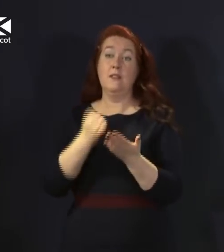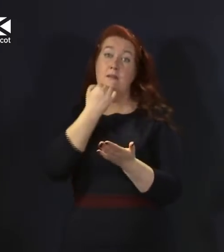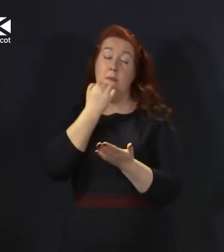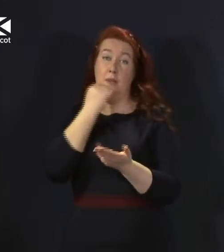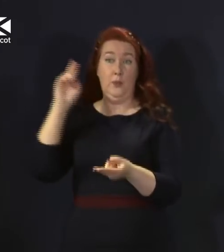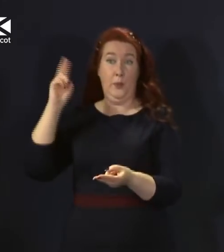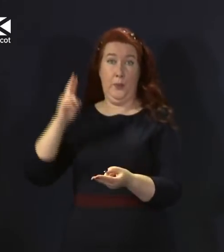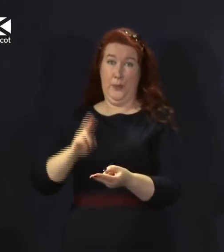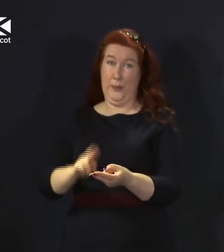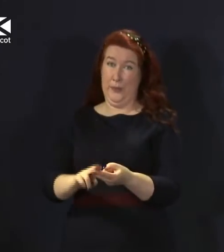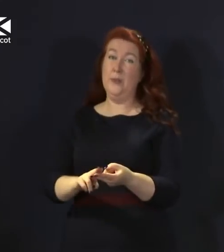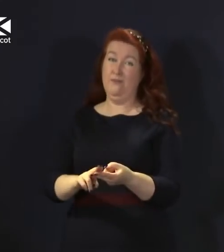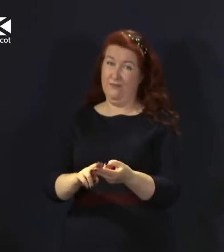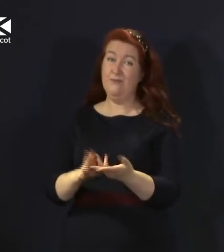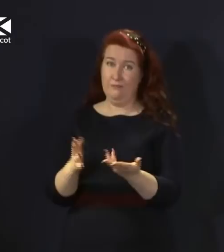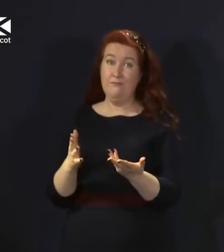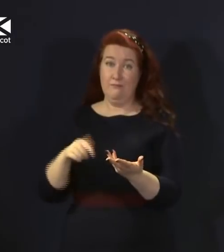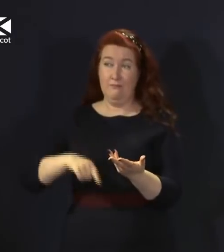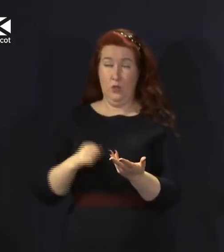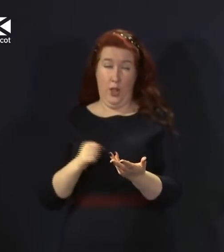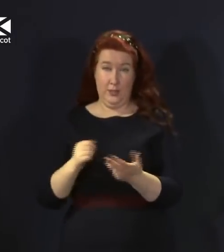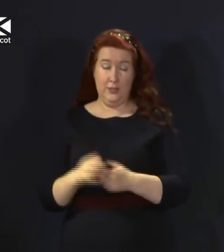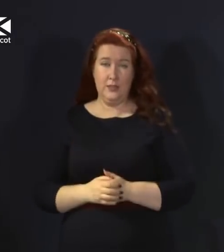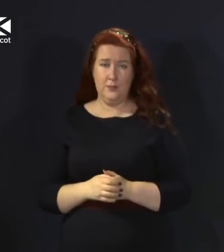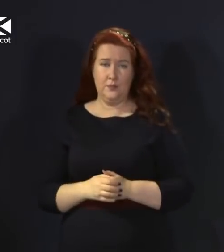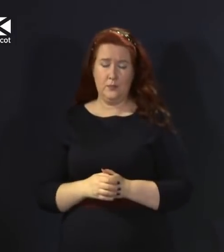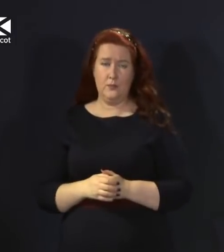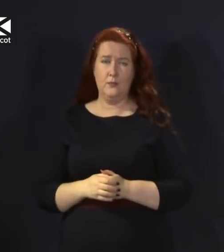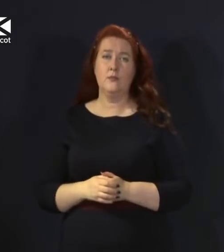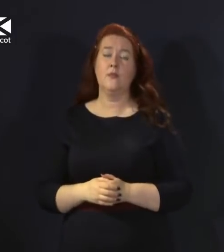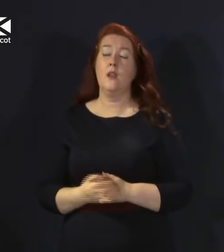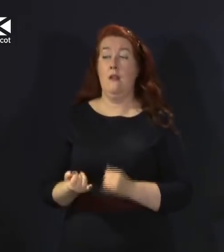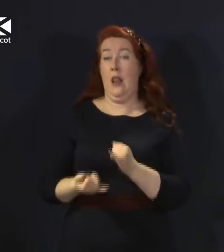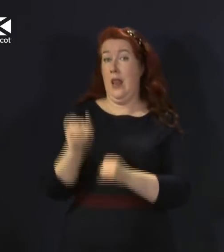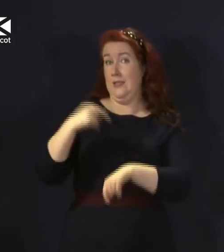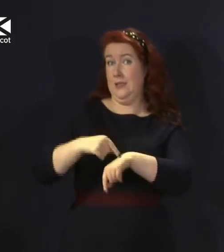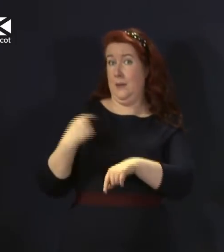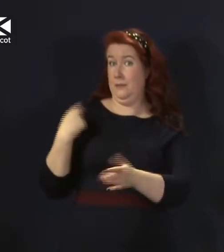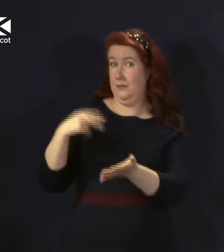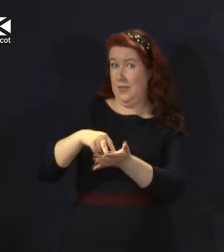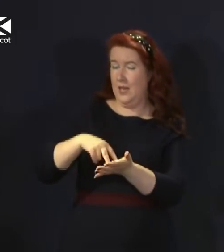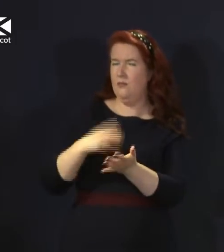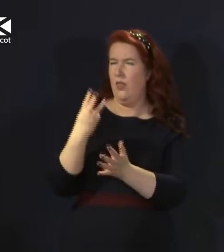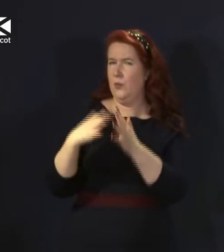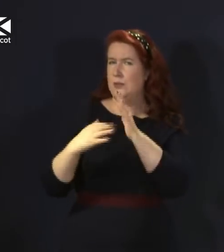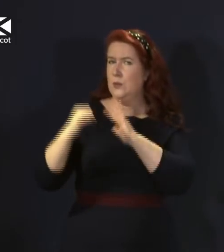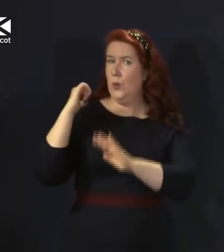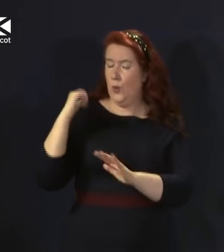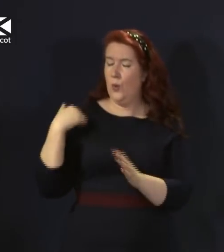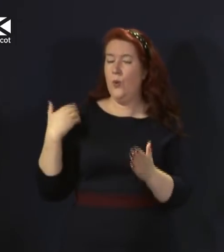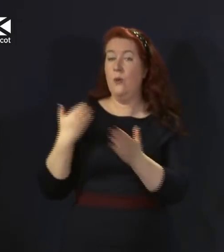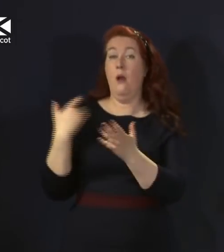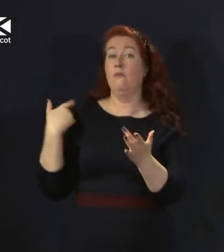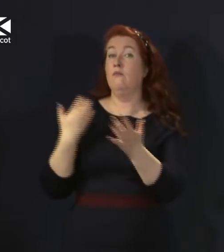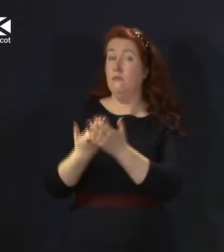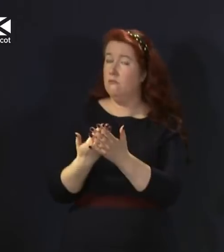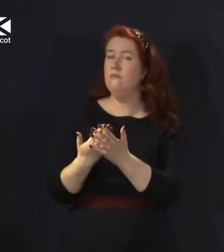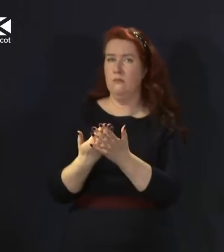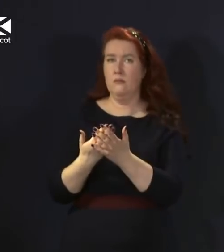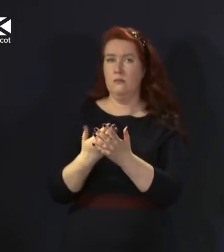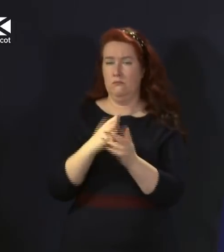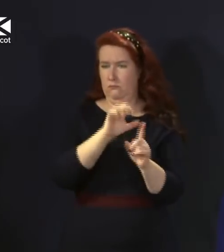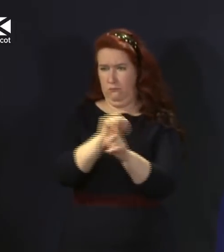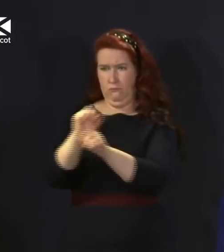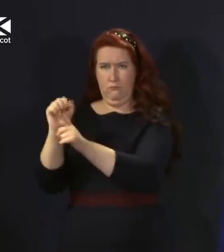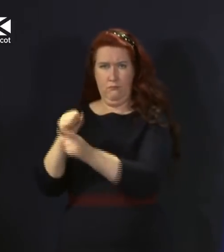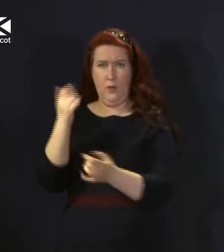suppression of the virus. Since I last stood here to give a briefing, cases have continued